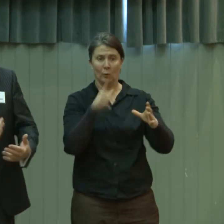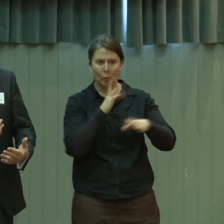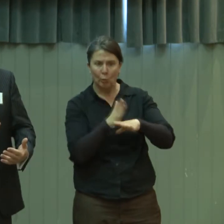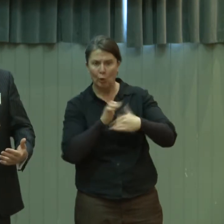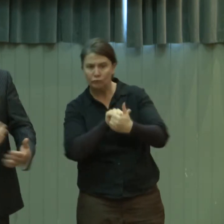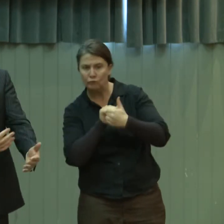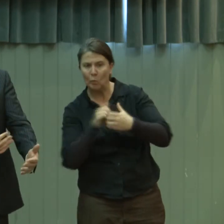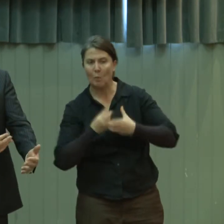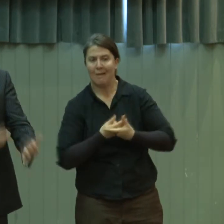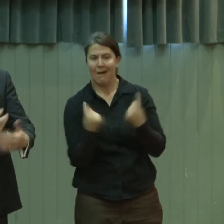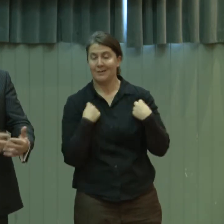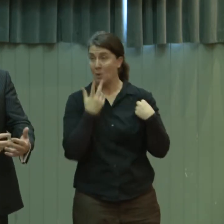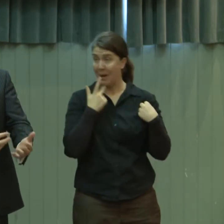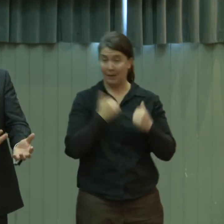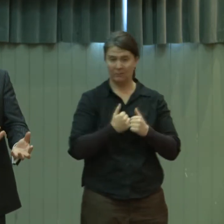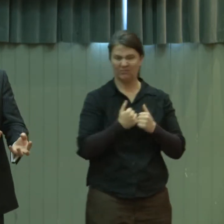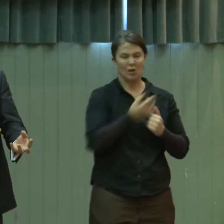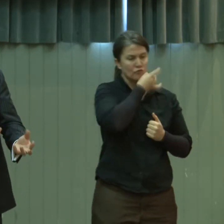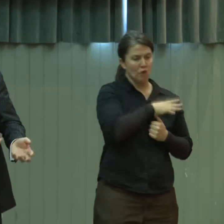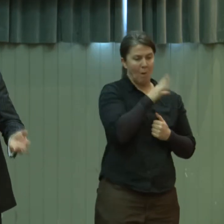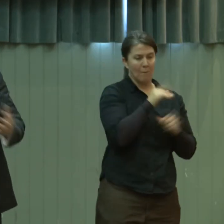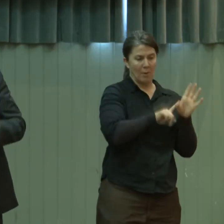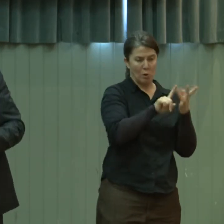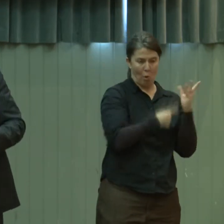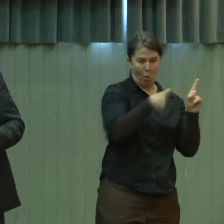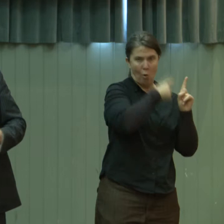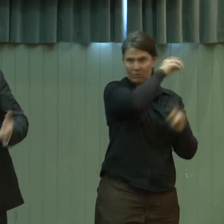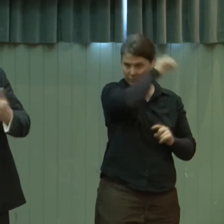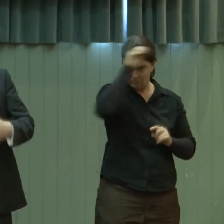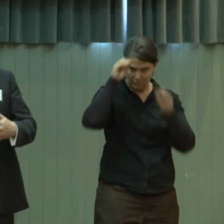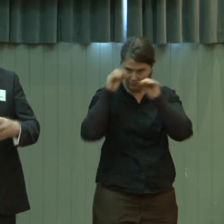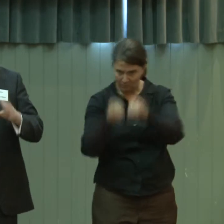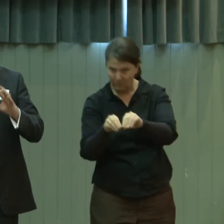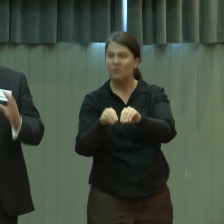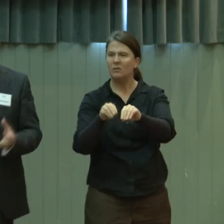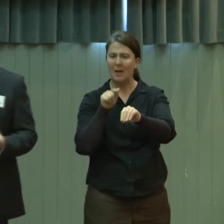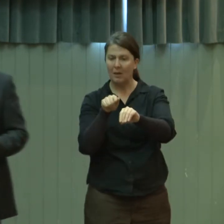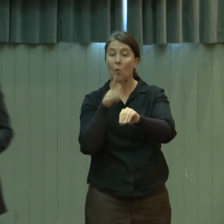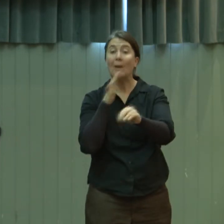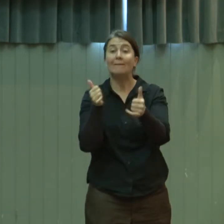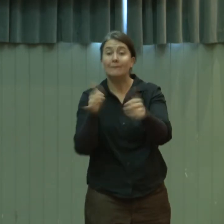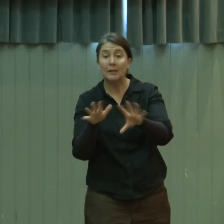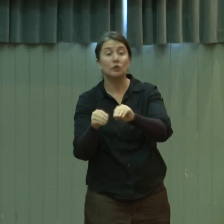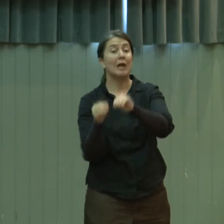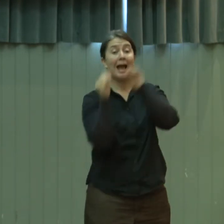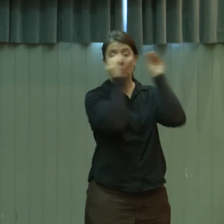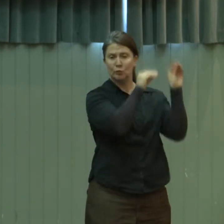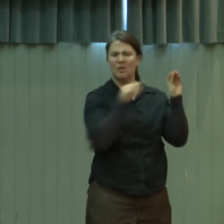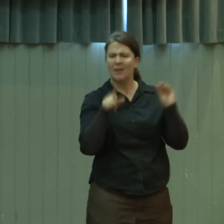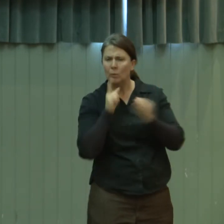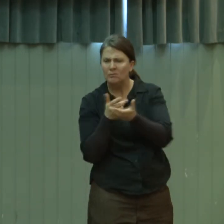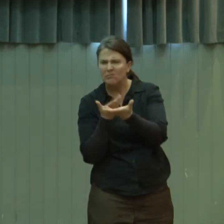a child from York goes down there, they will work with us on what happens when the child comes back out again, and how do we provide support for